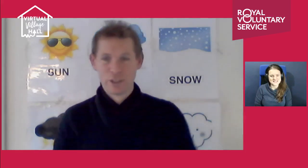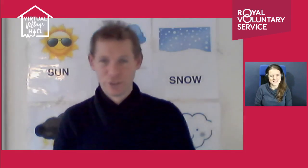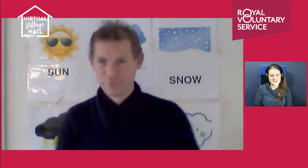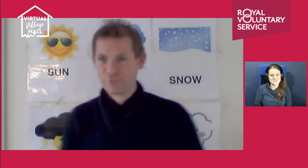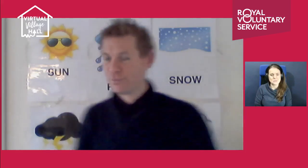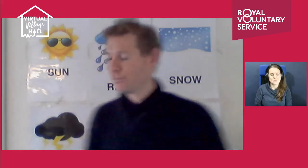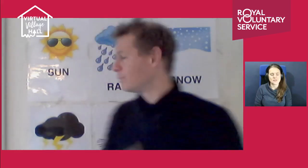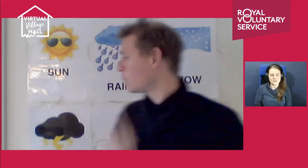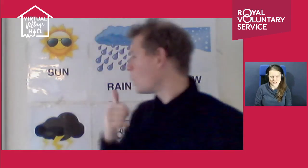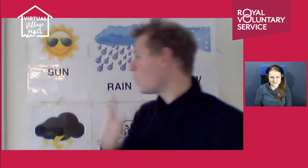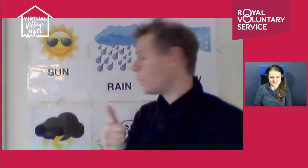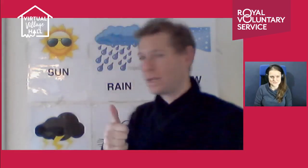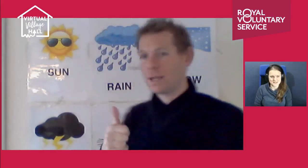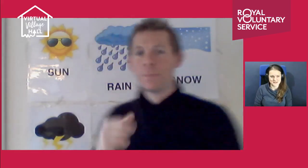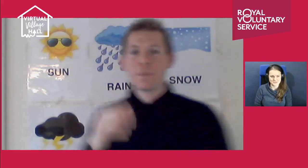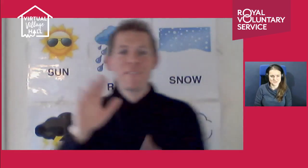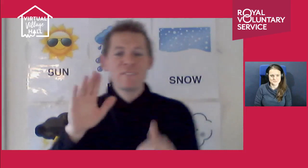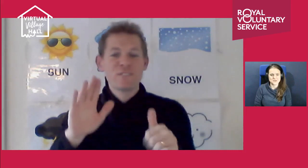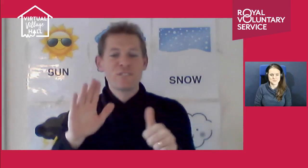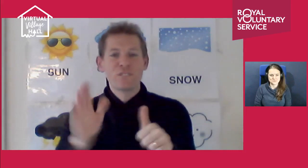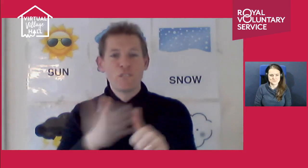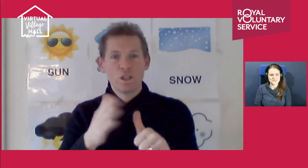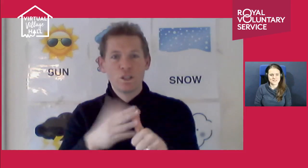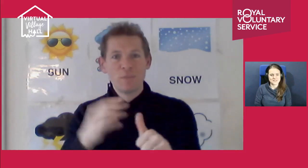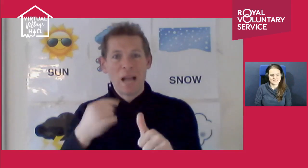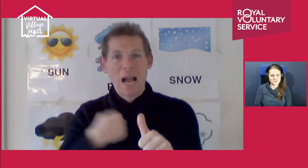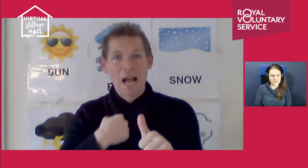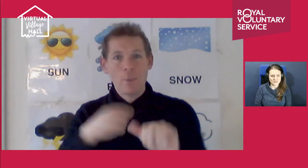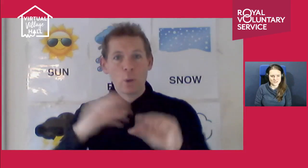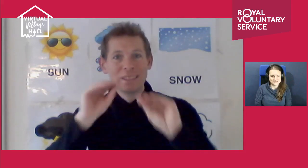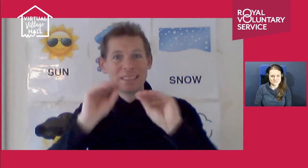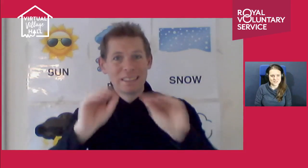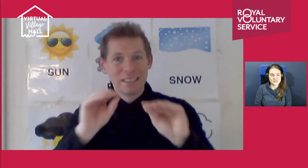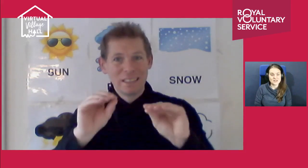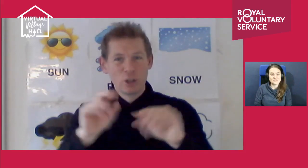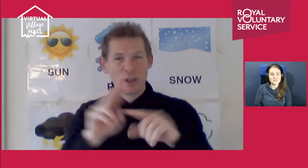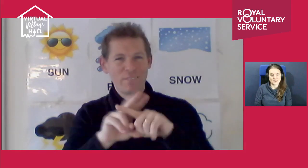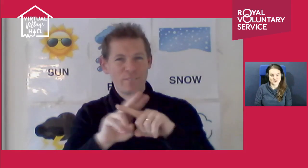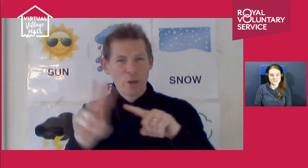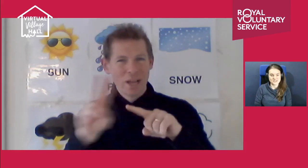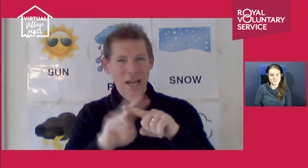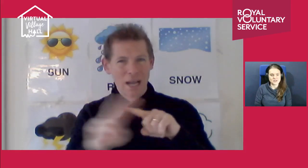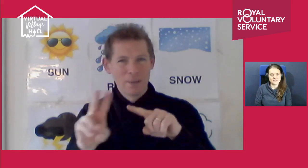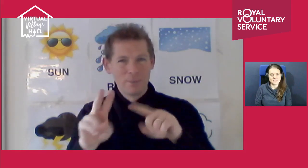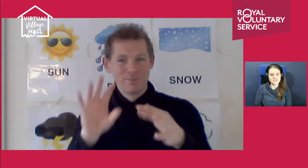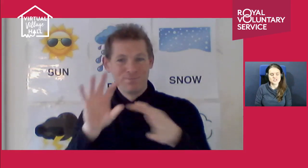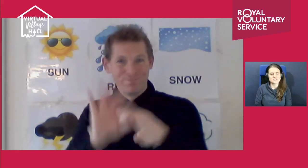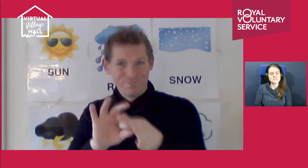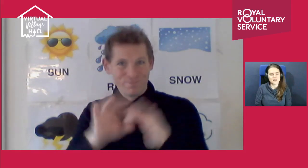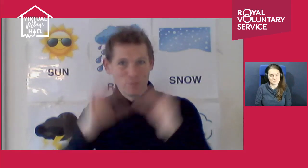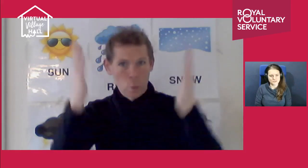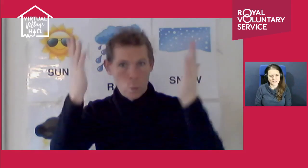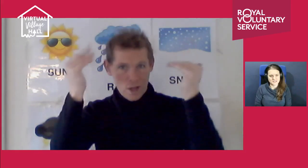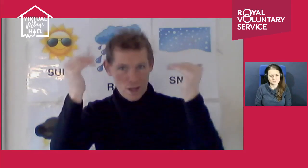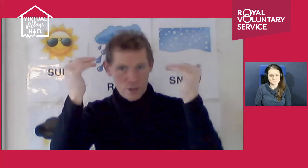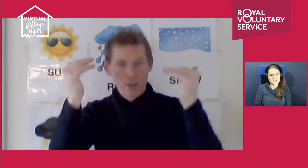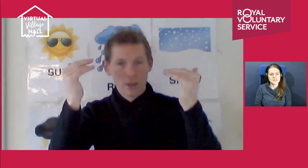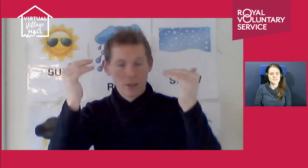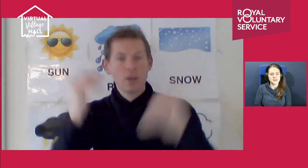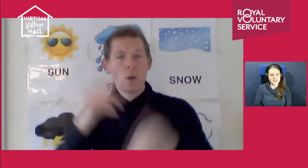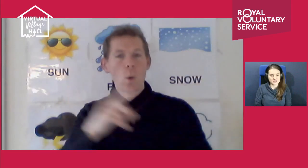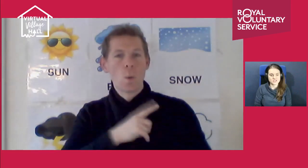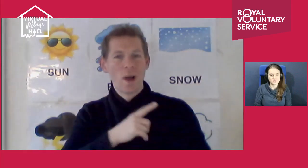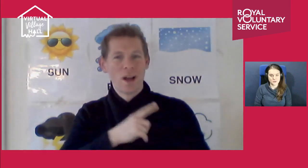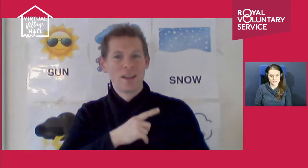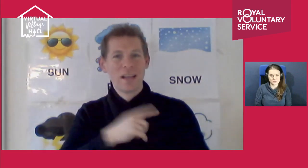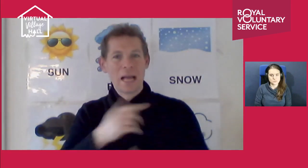teach today, we're going to teach some sign language. So let's crack on. First, I'm going to teach you some vocabulary items